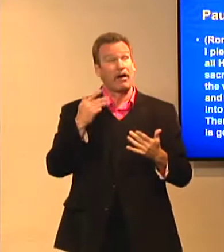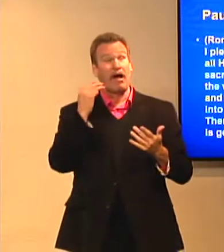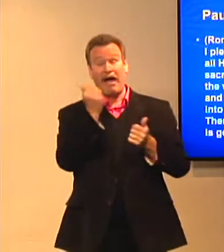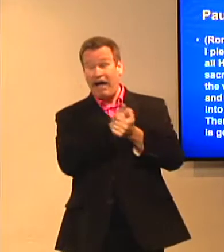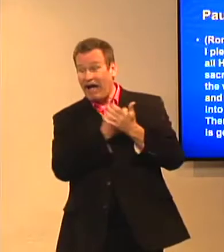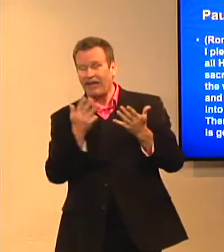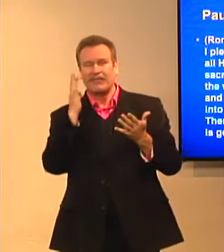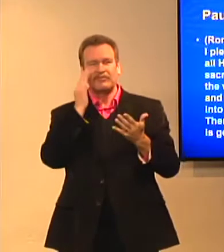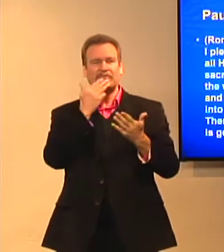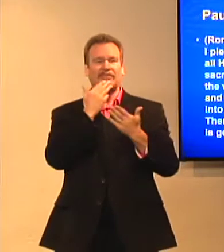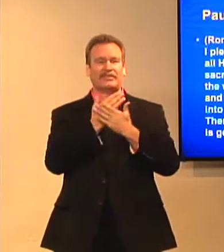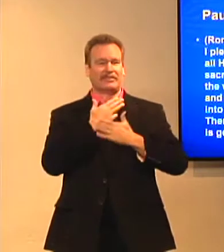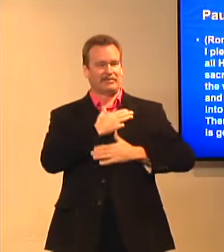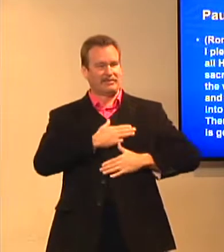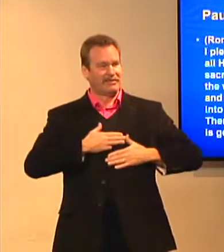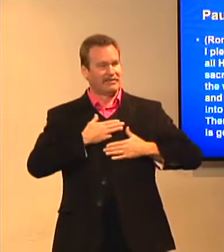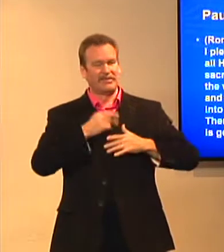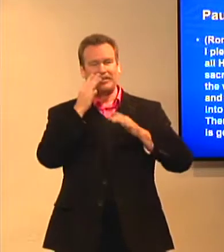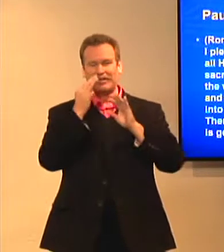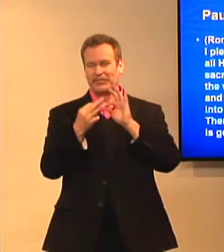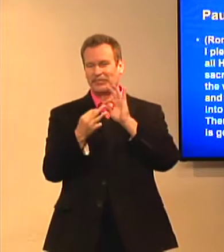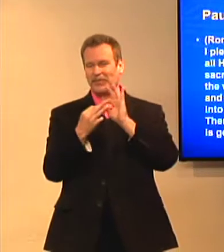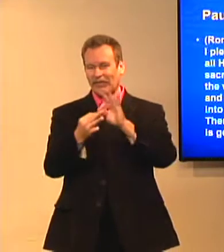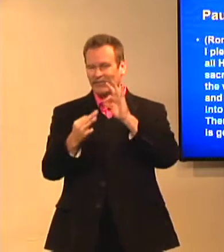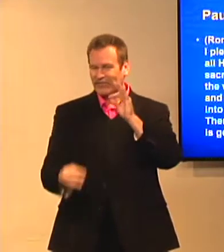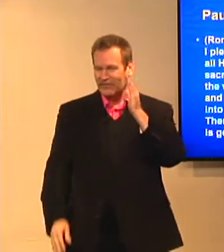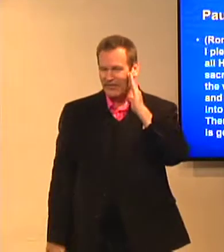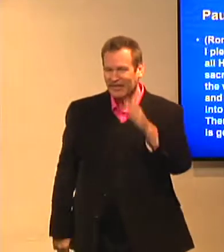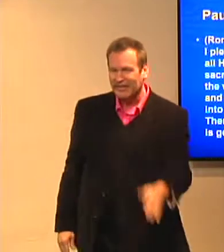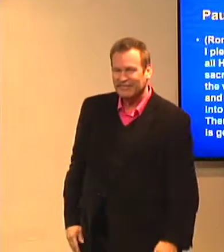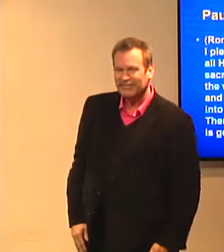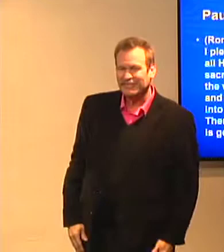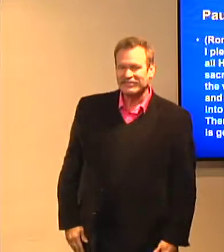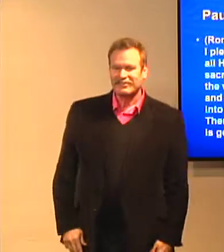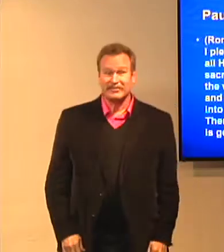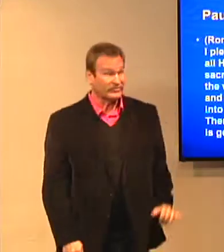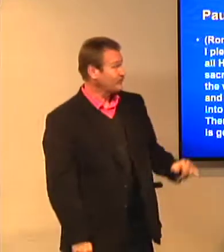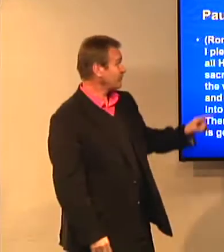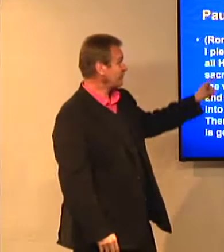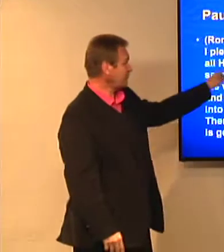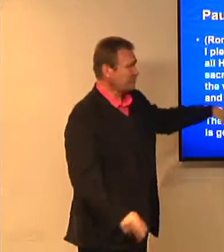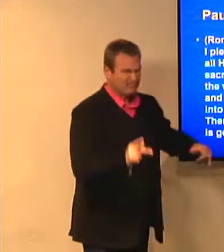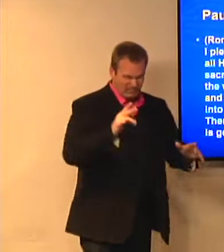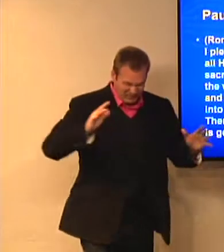His good, pleasing, and perfect will. God will show that to you.